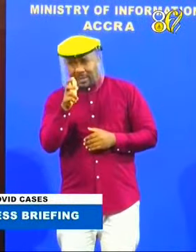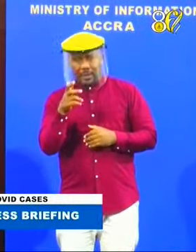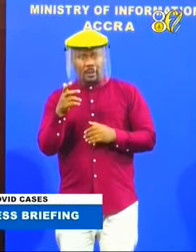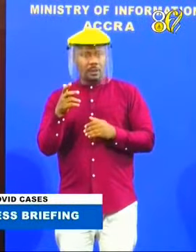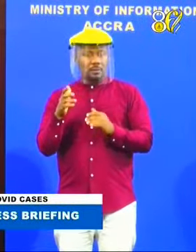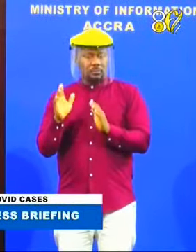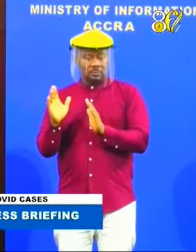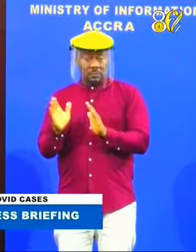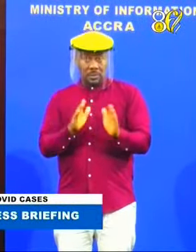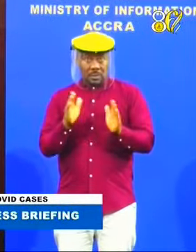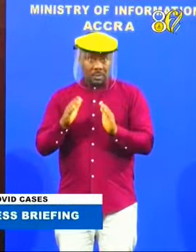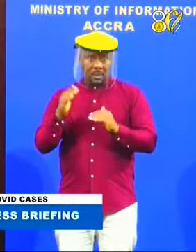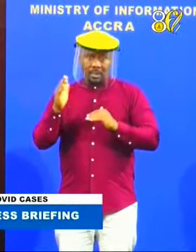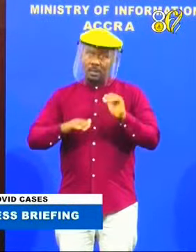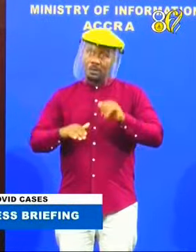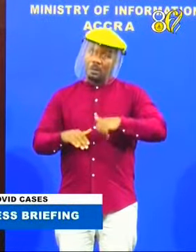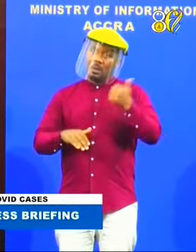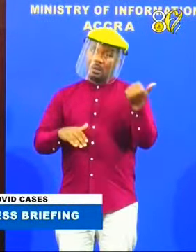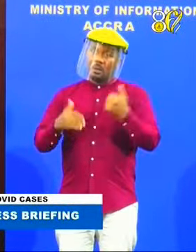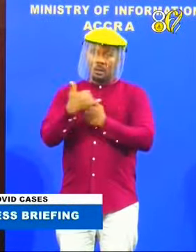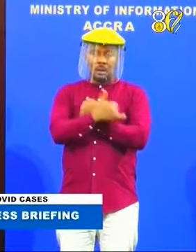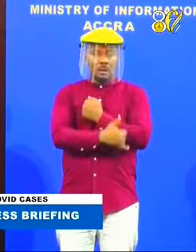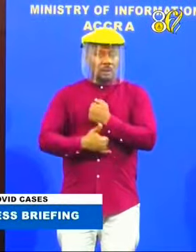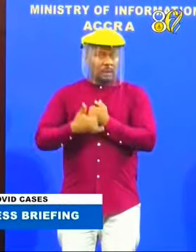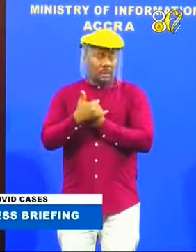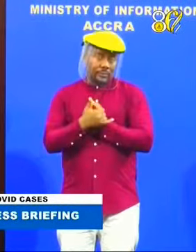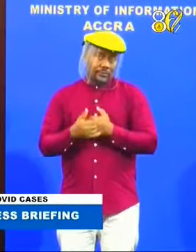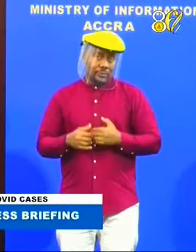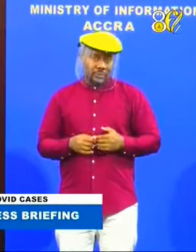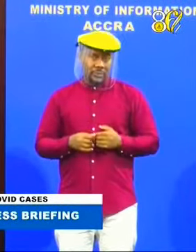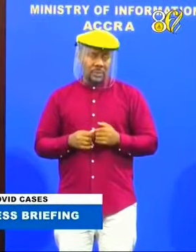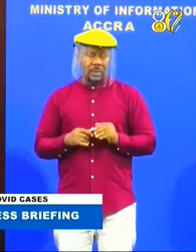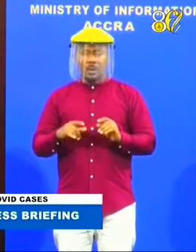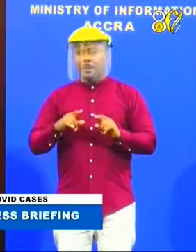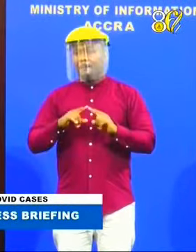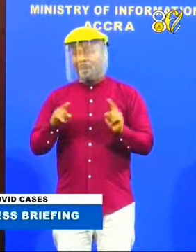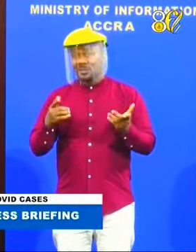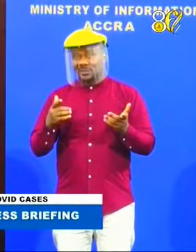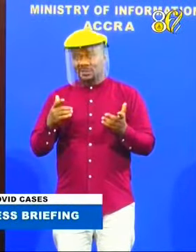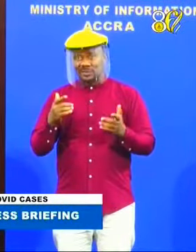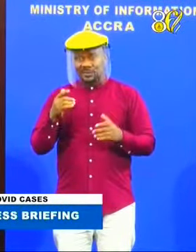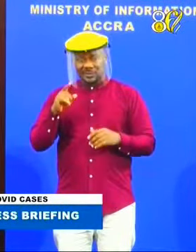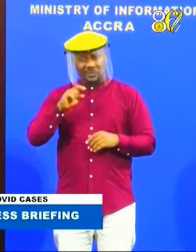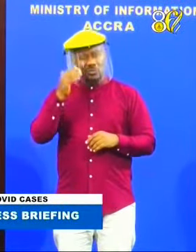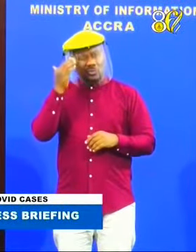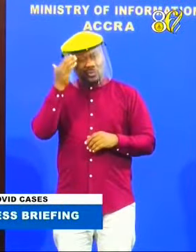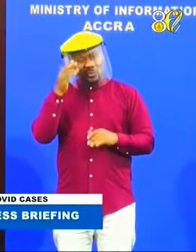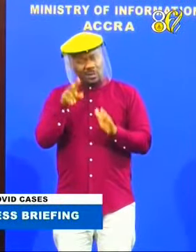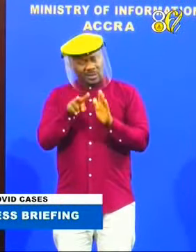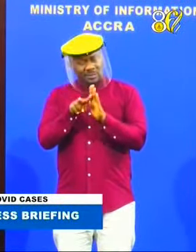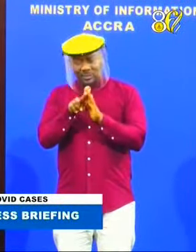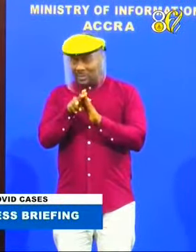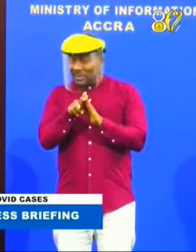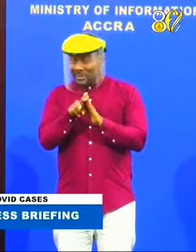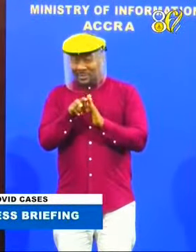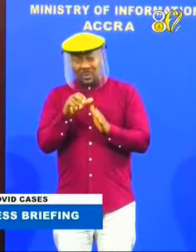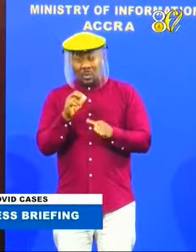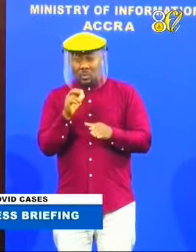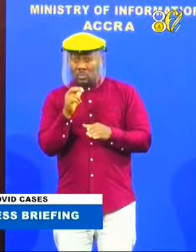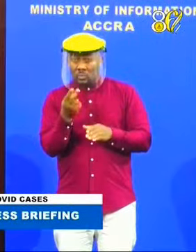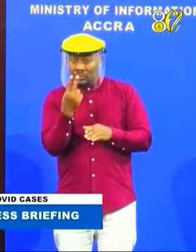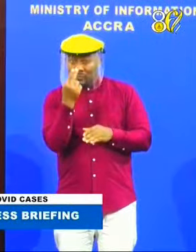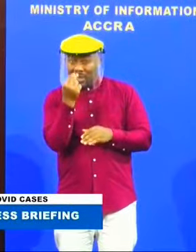countries. But we are able to, so all countries have them, but we need to understand that this is a virus that has a